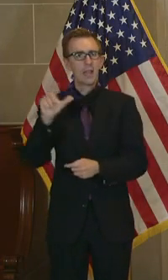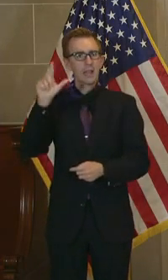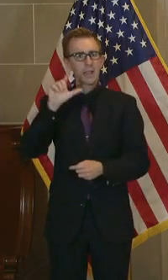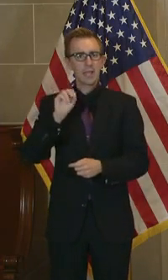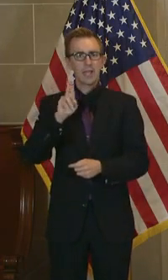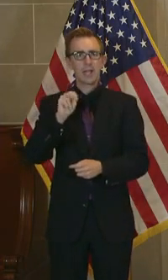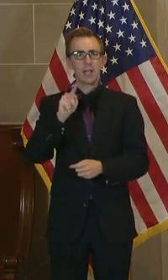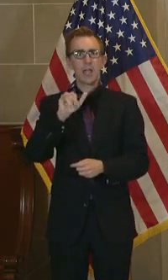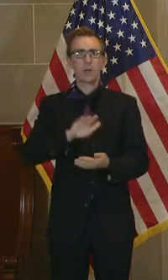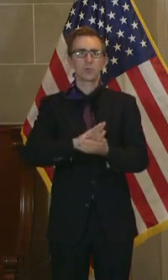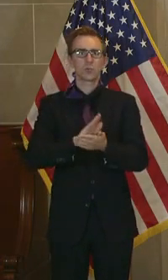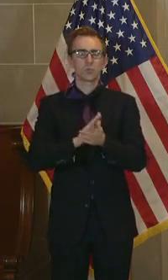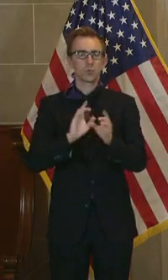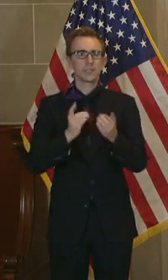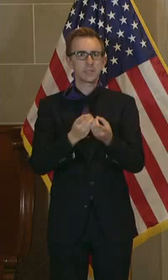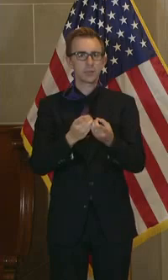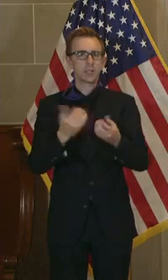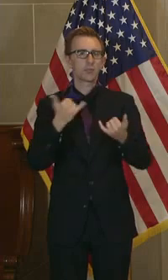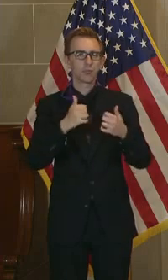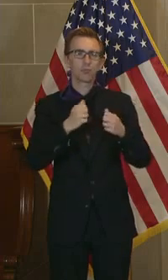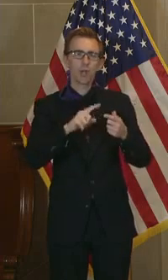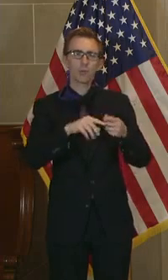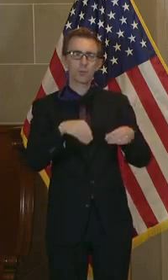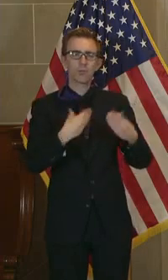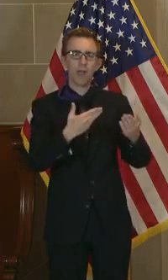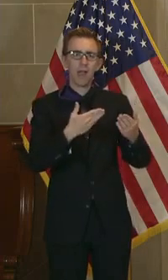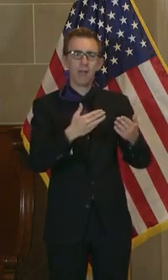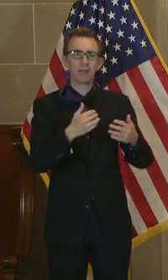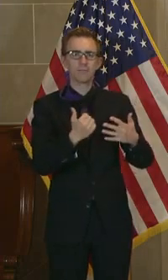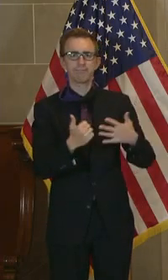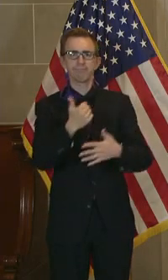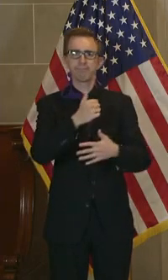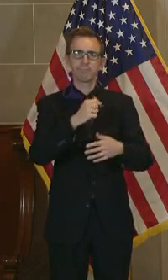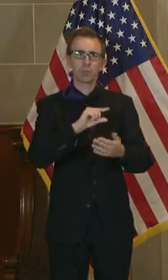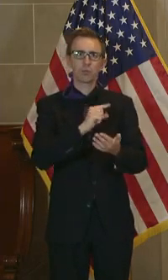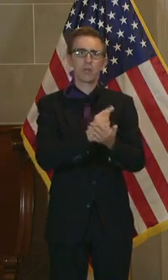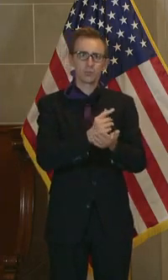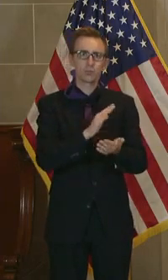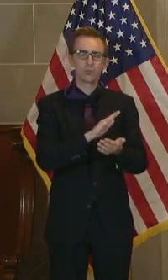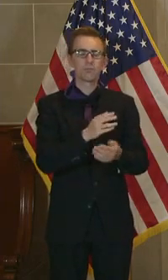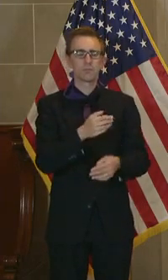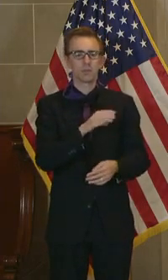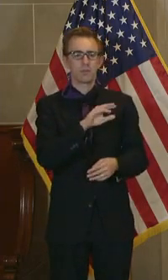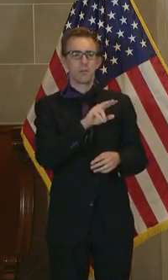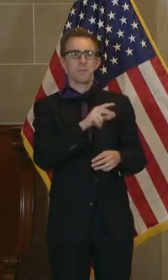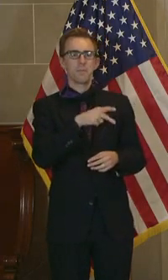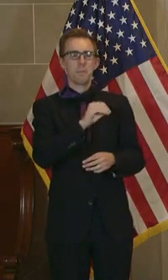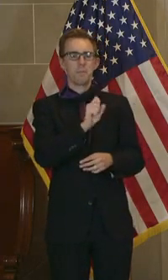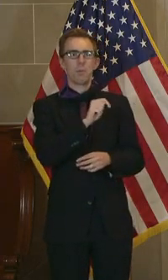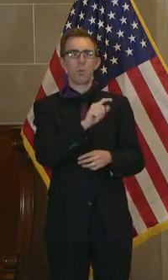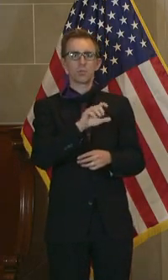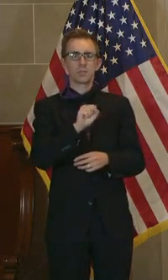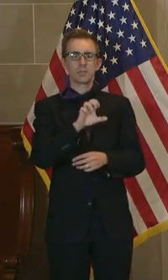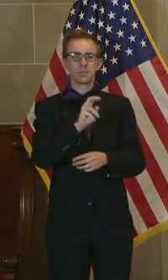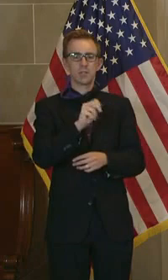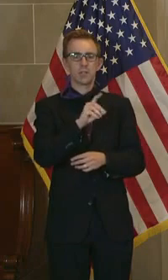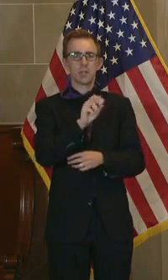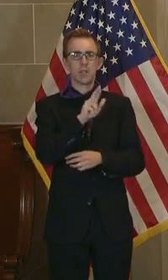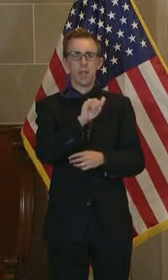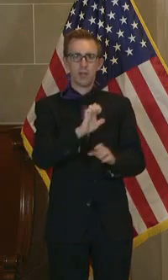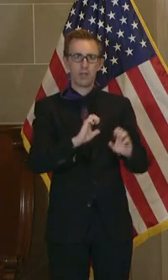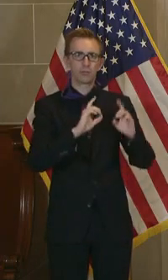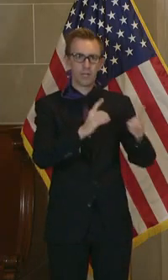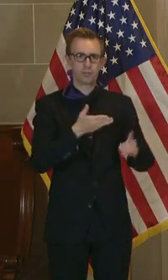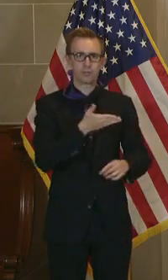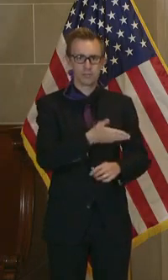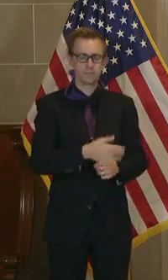School District to provide secondary and post-secondary education and training in the region.